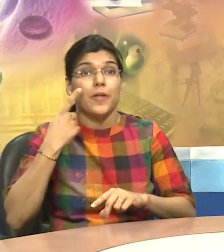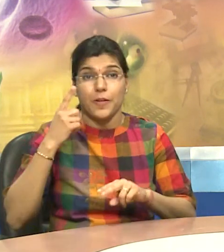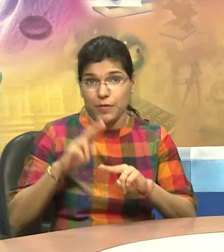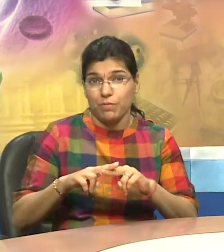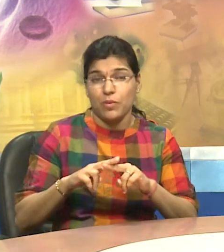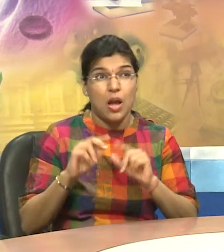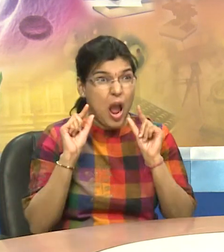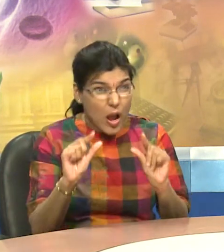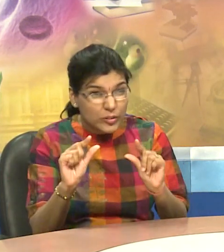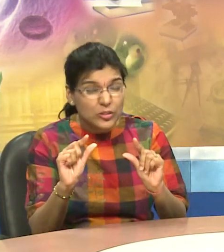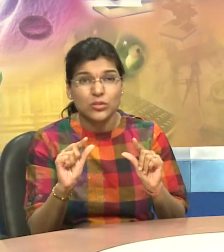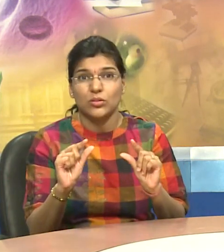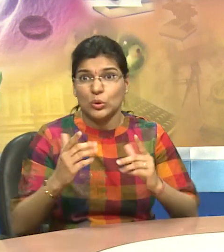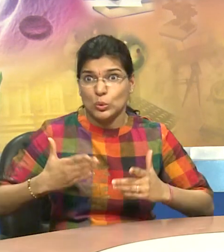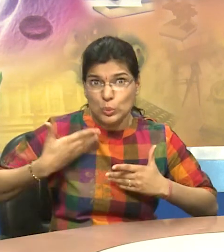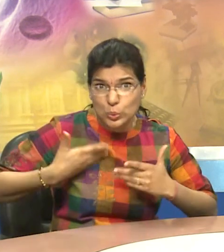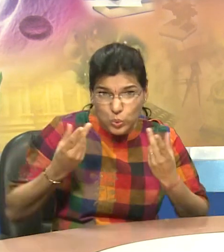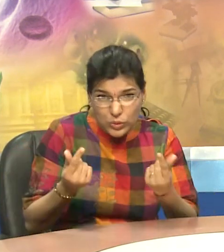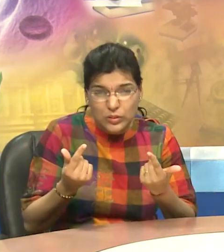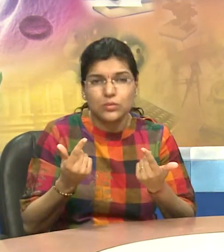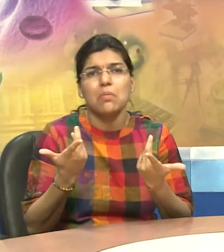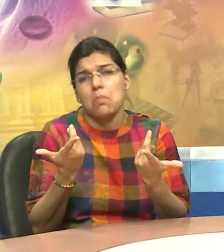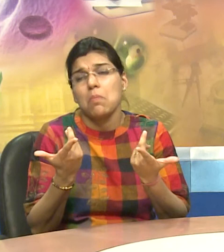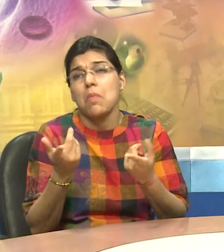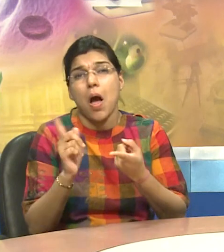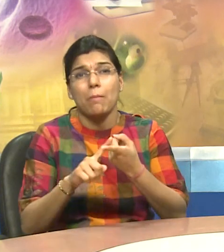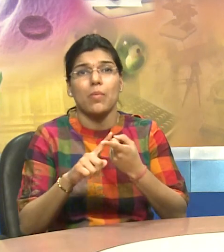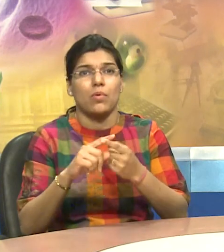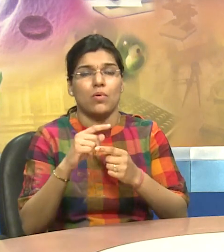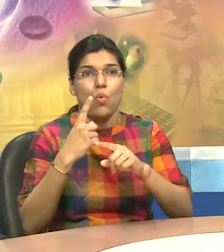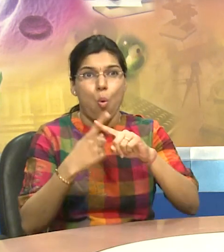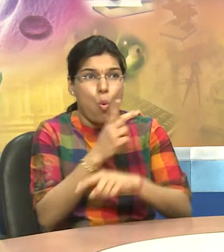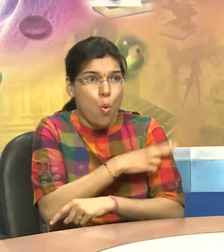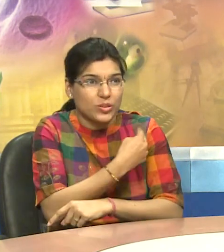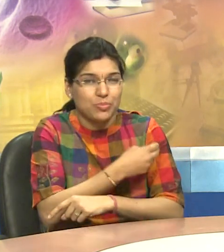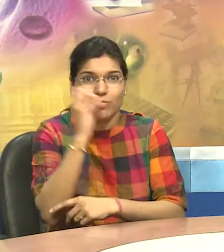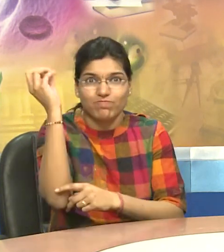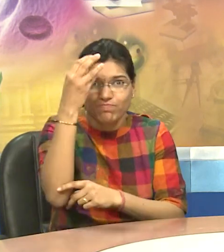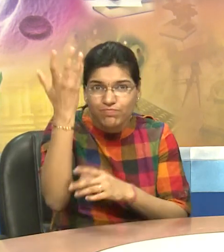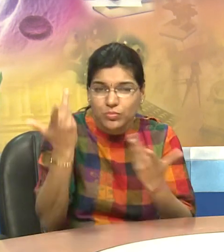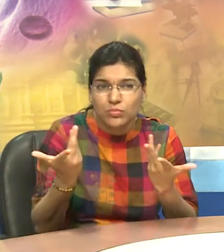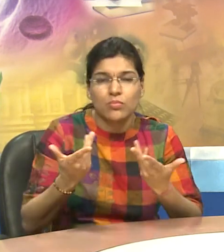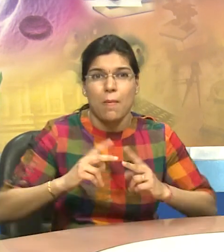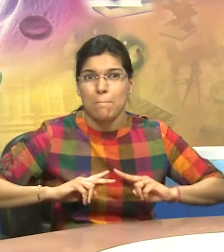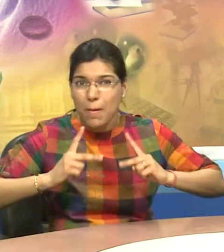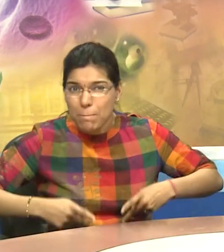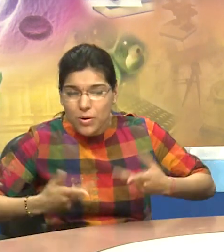horn. If it is urgent, you are in hurry, then for example, you have to go